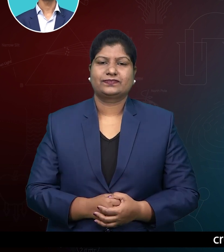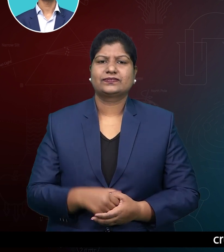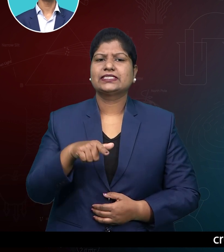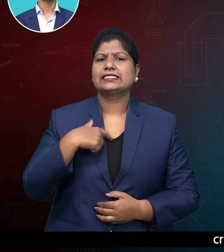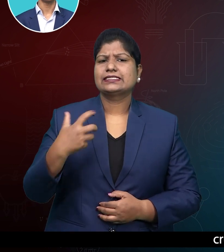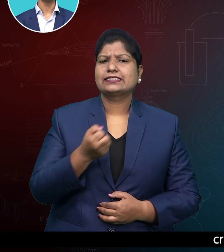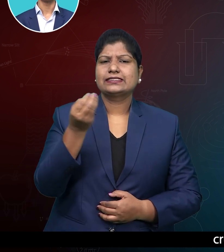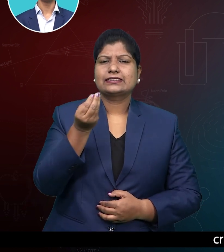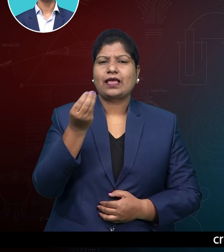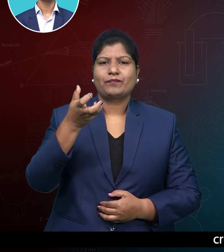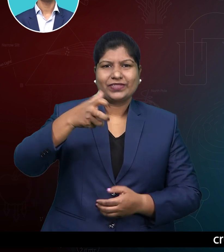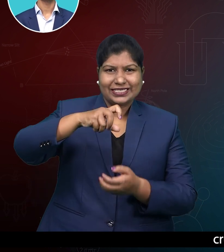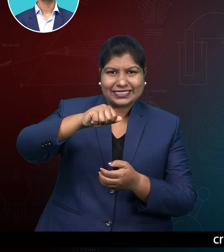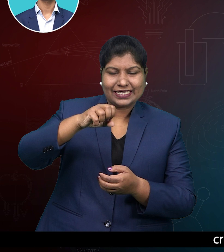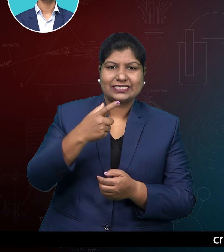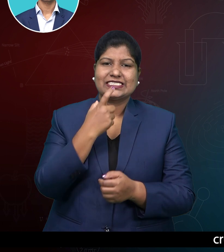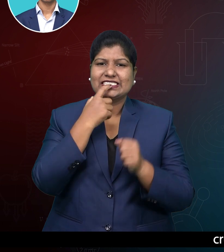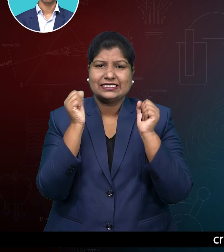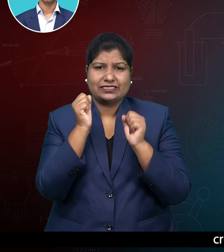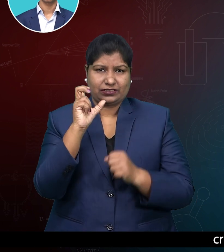Take some crushed ice cubes